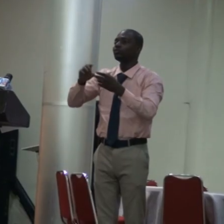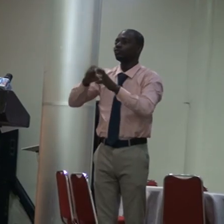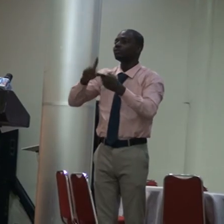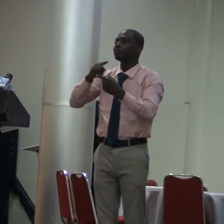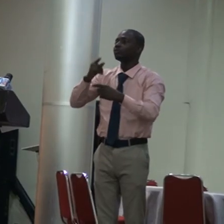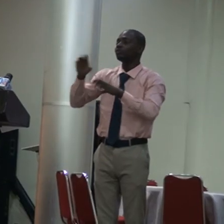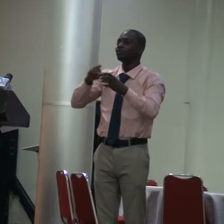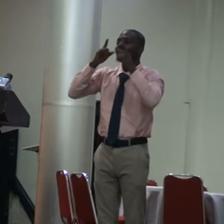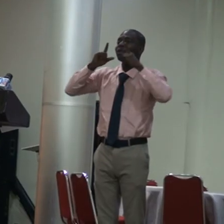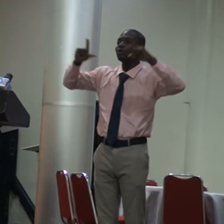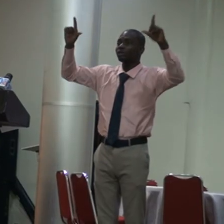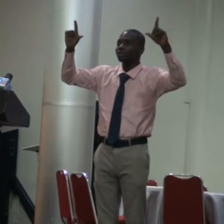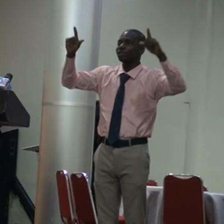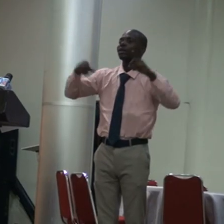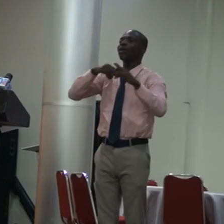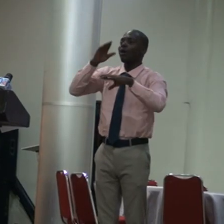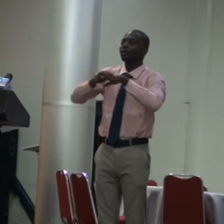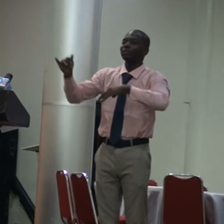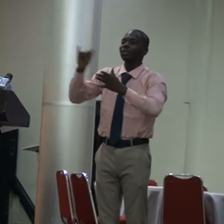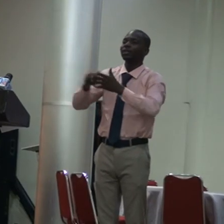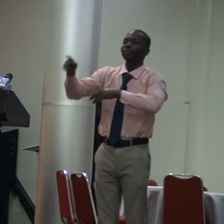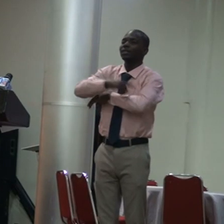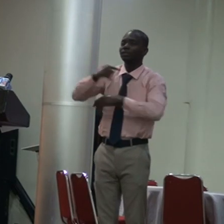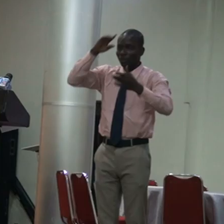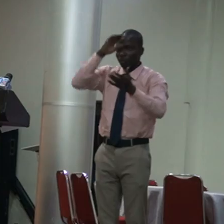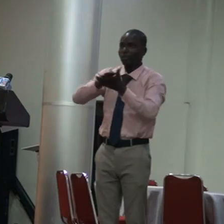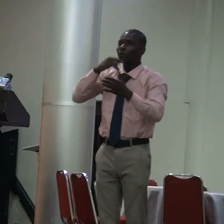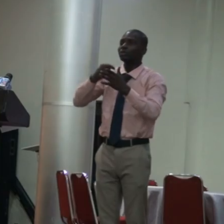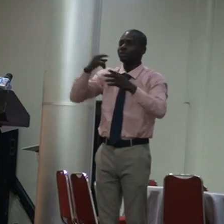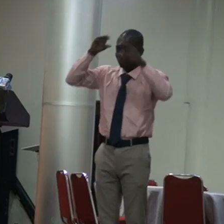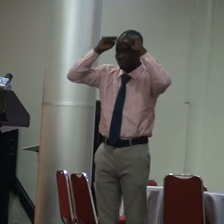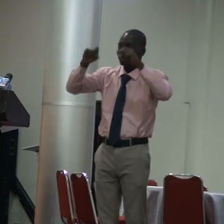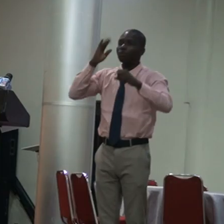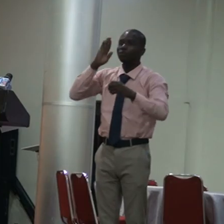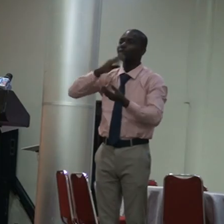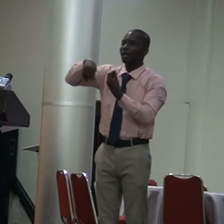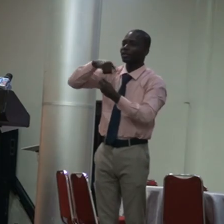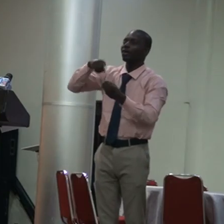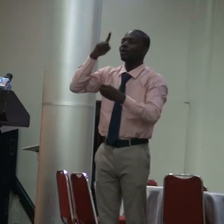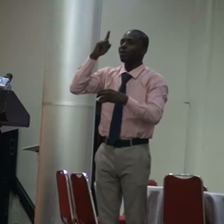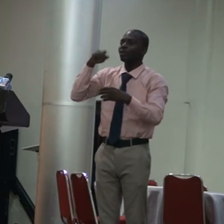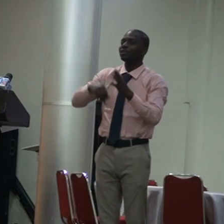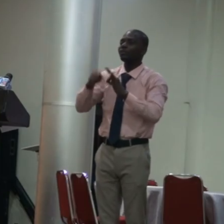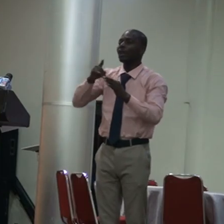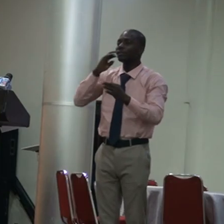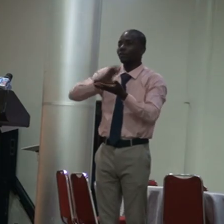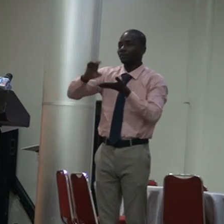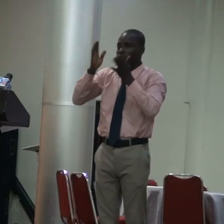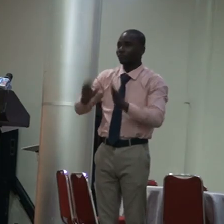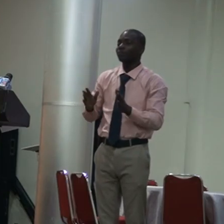luncheon, all right? And on that day, maybe their husband, who is the president, will be around. And one time, if you are a